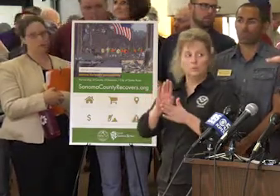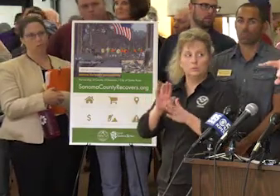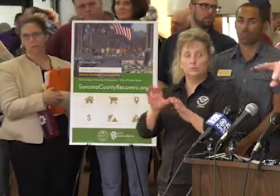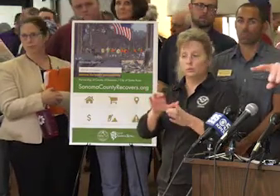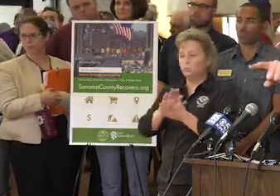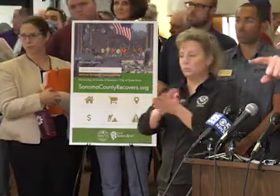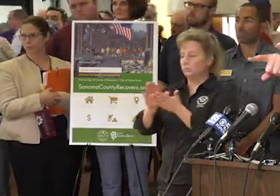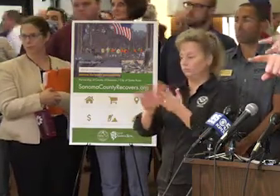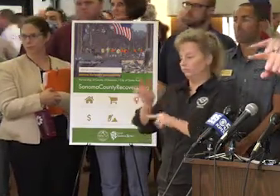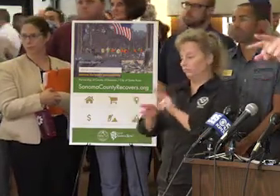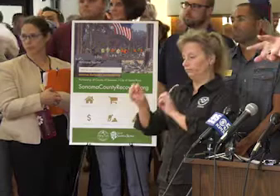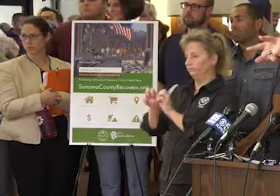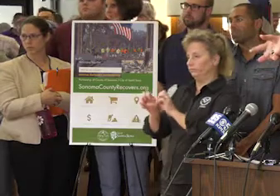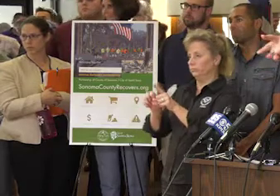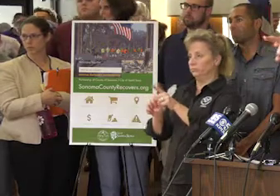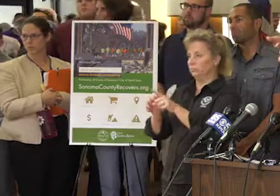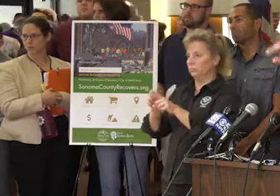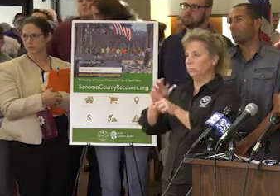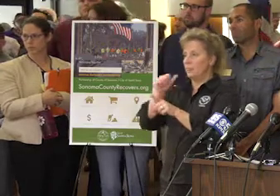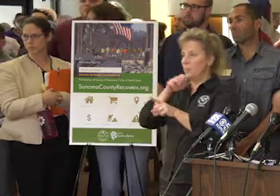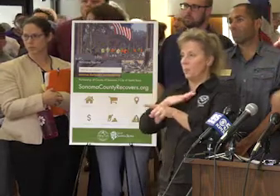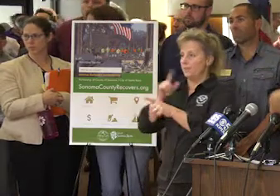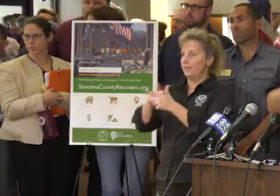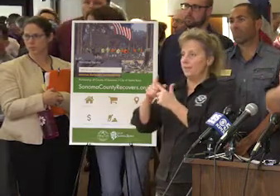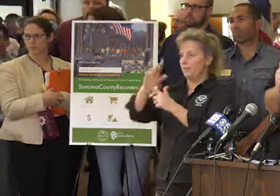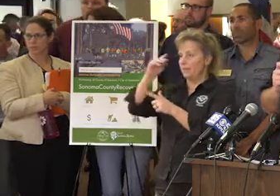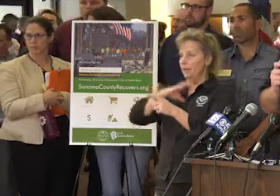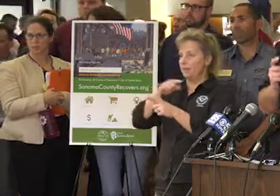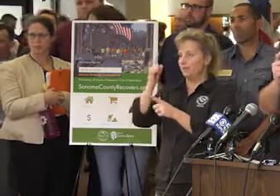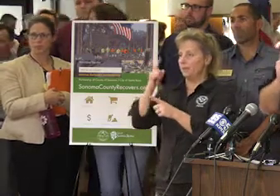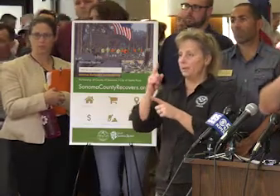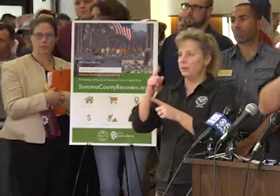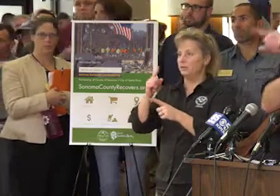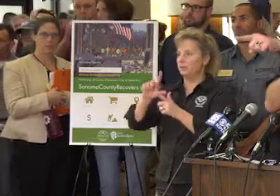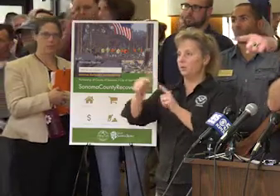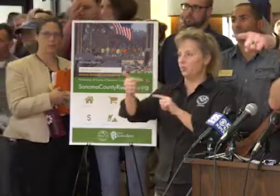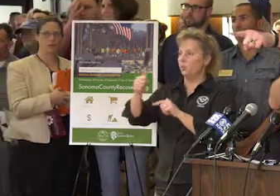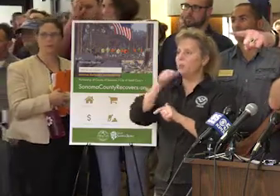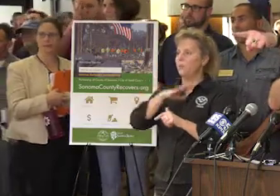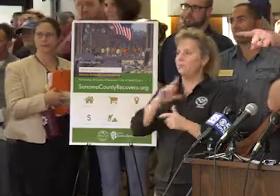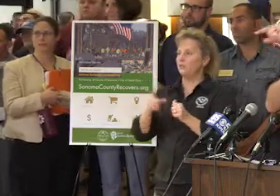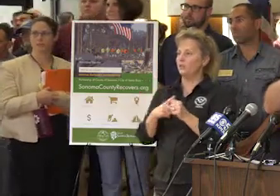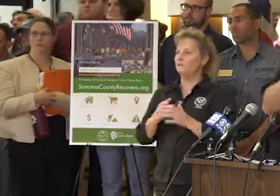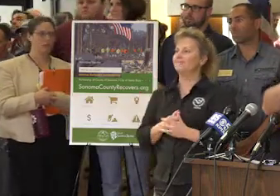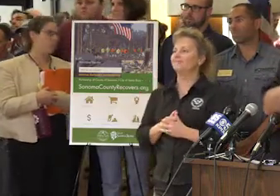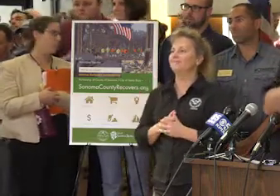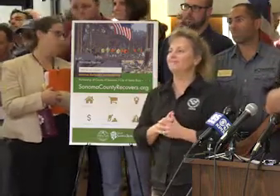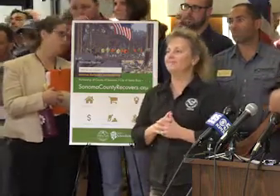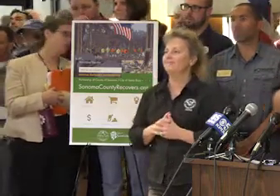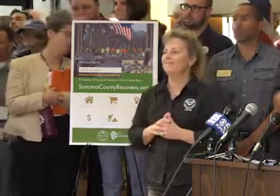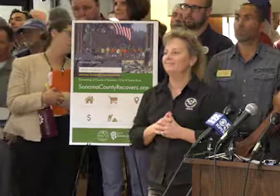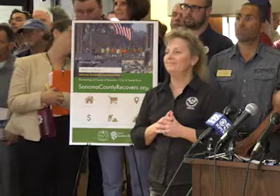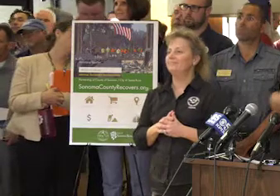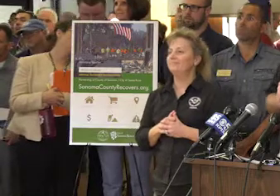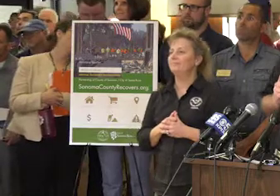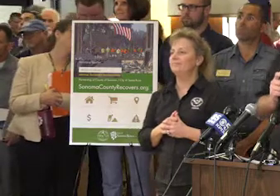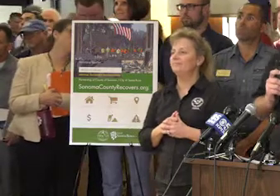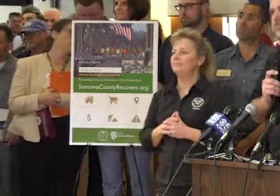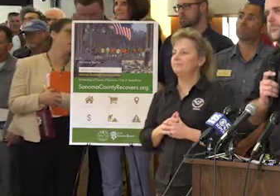go right here to the woman who's sitting, and then we're going to go to the gentleman in the black. No, the, sir. The woman first.